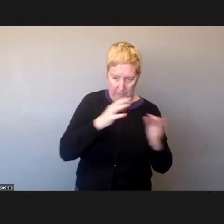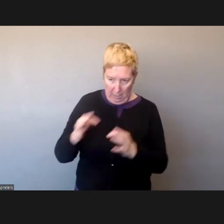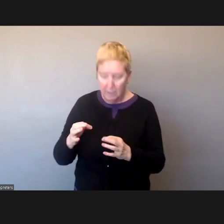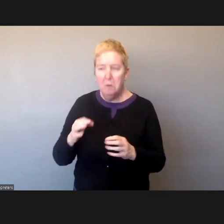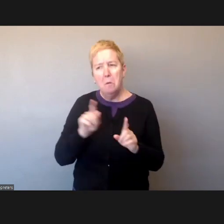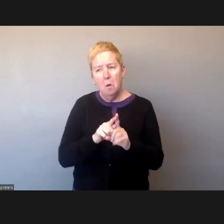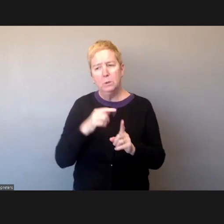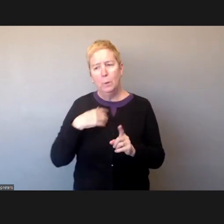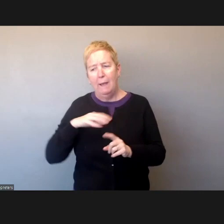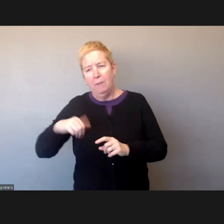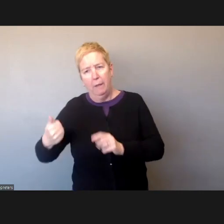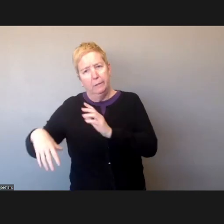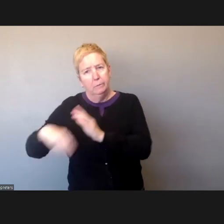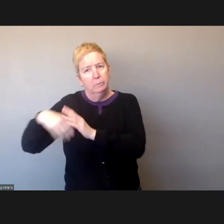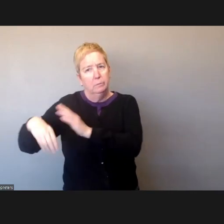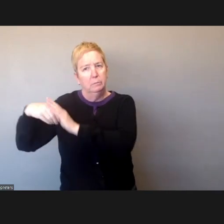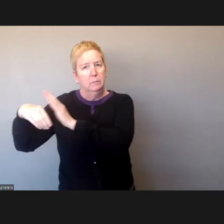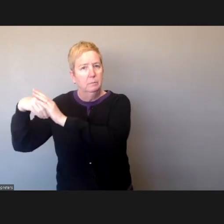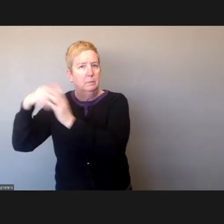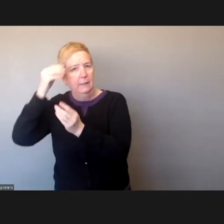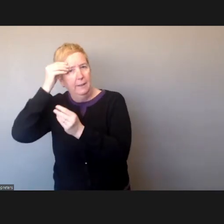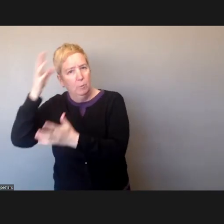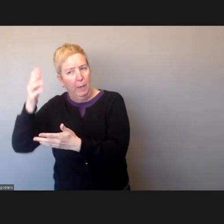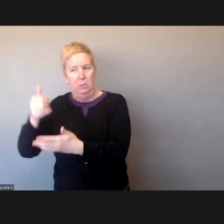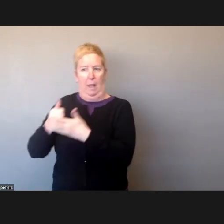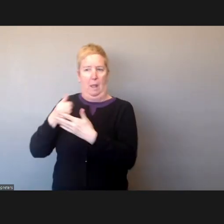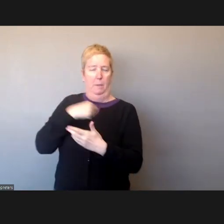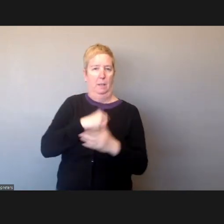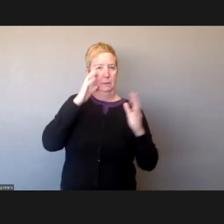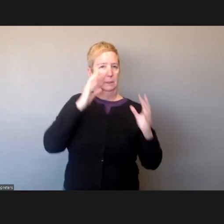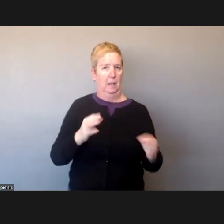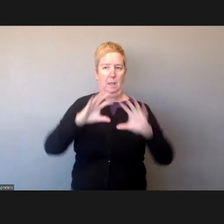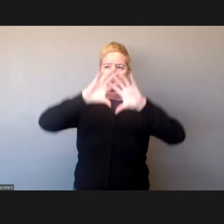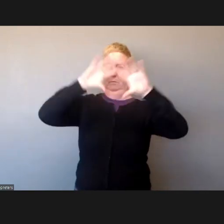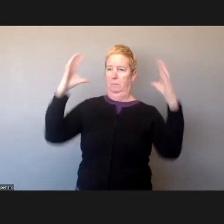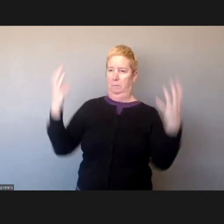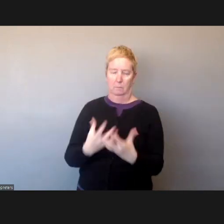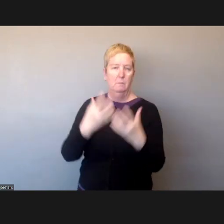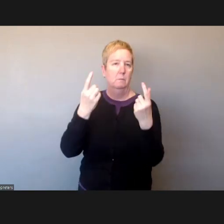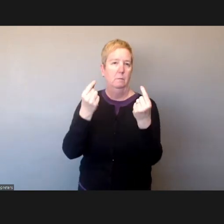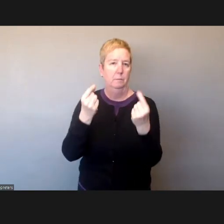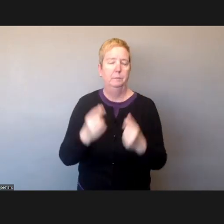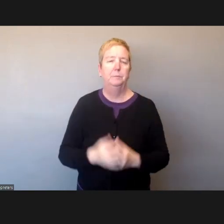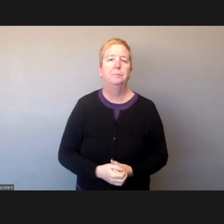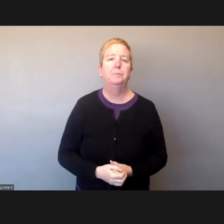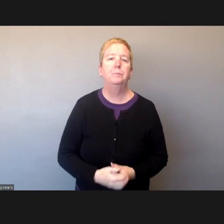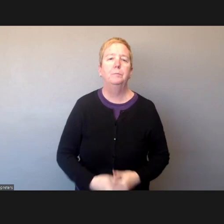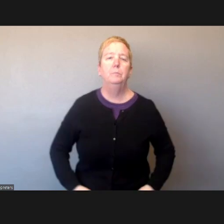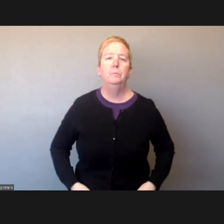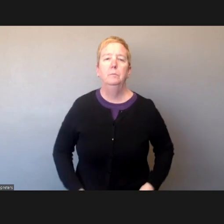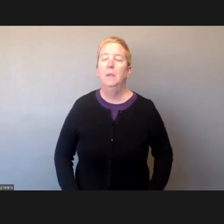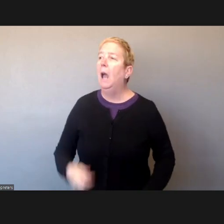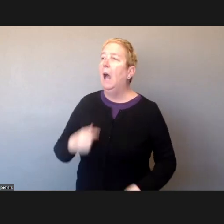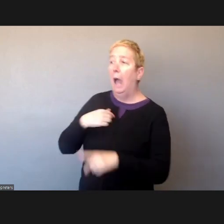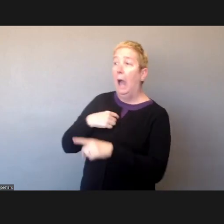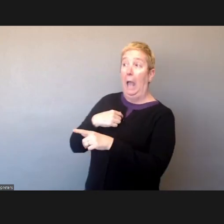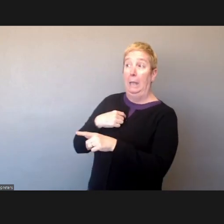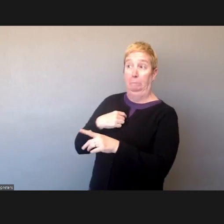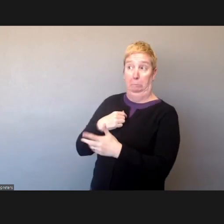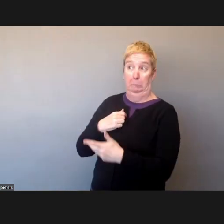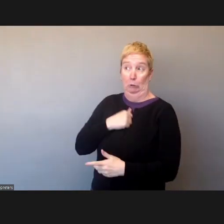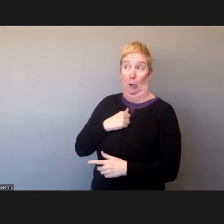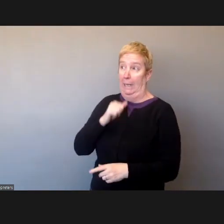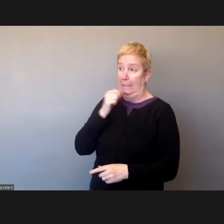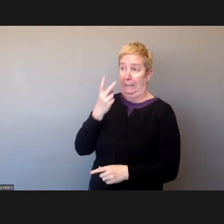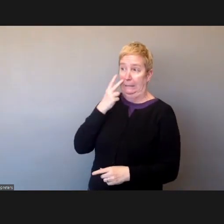other factors come into play. A couple things. I didn't see the question you sent yesterday. I'm sorry